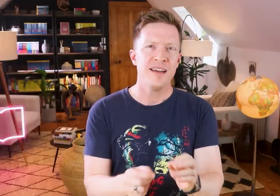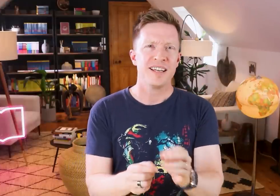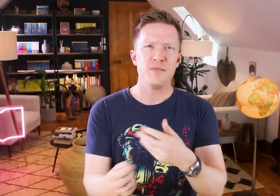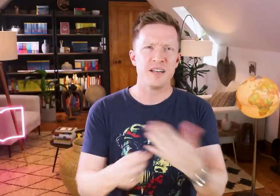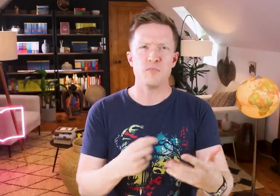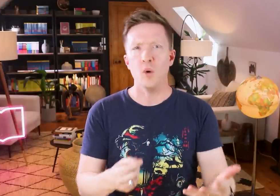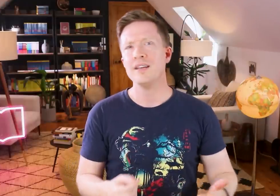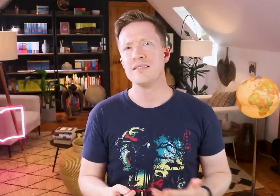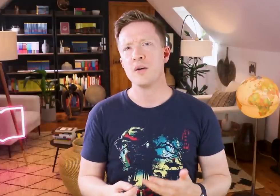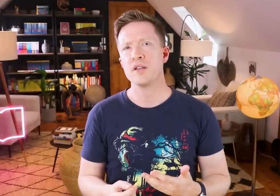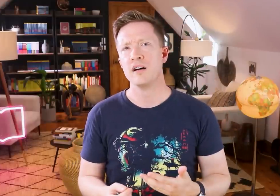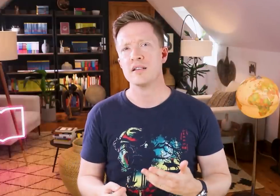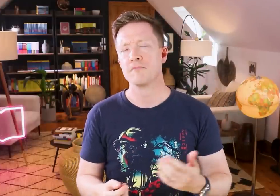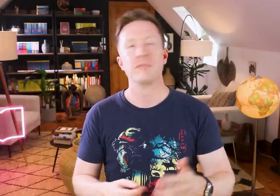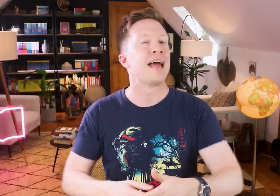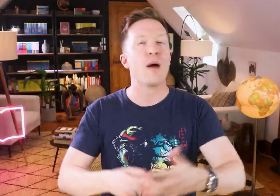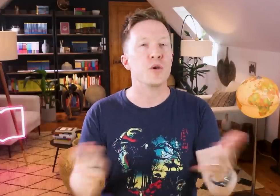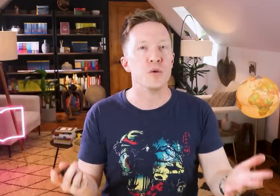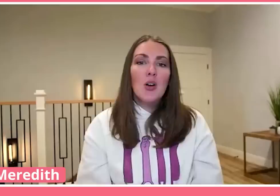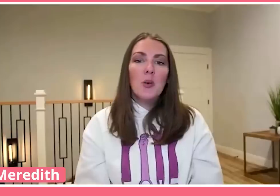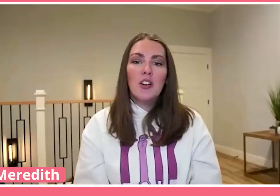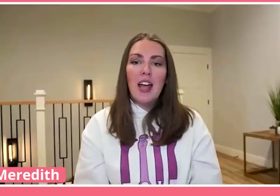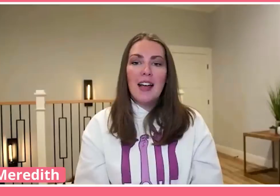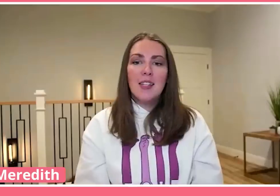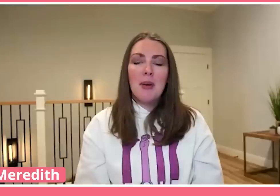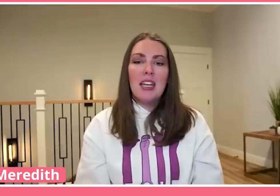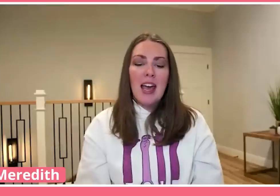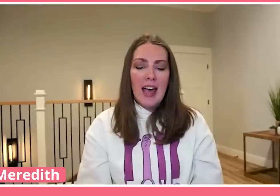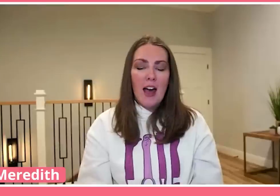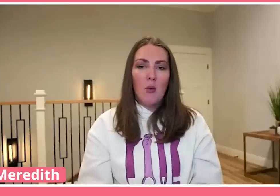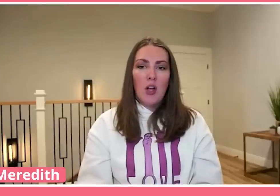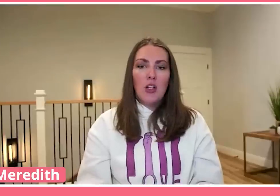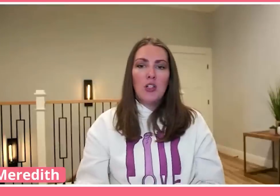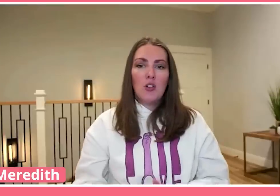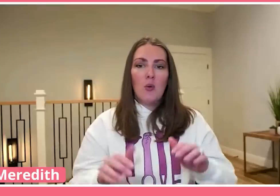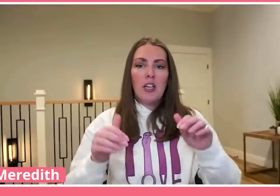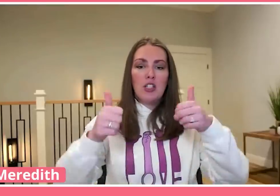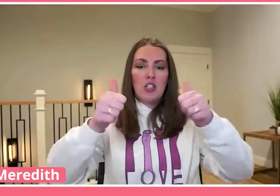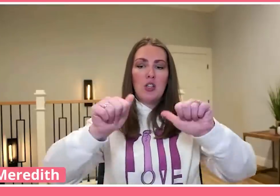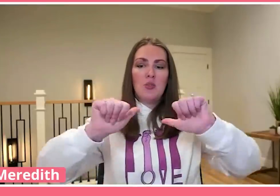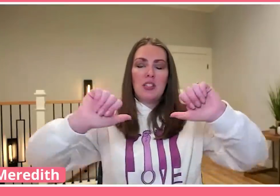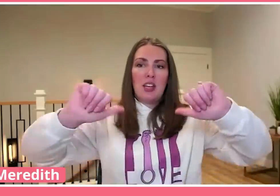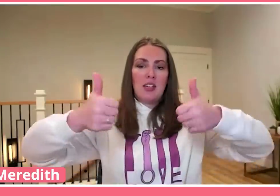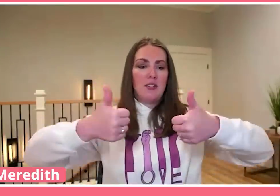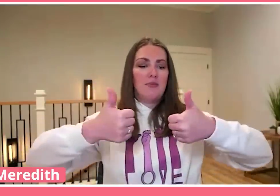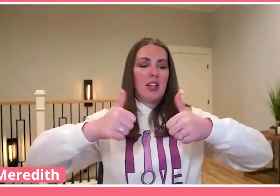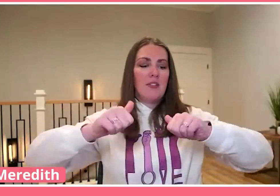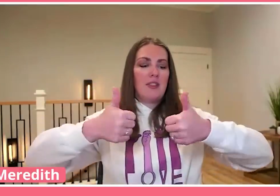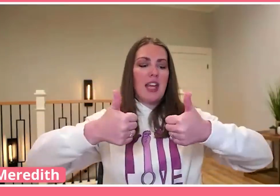can you tell us more? Let's say I wanted to ask, how are you? When you're going to ask somebody how, you're going to use these, like, kind of A